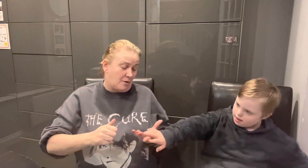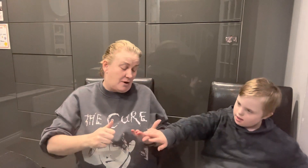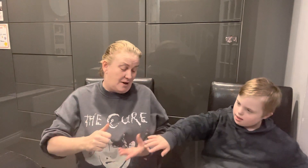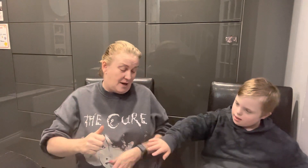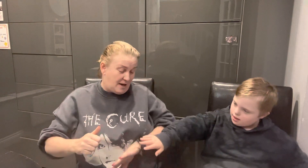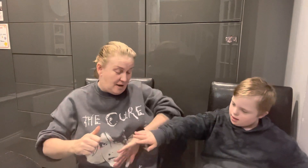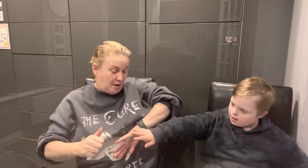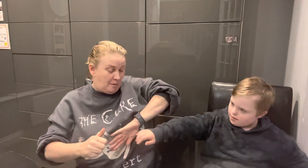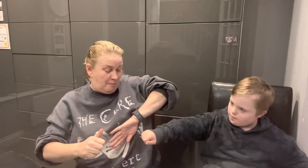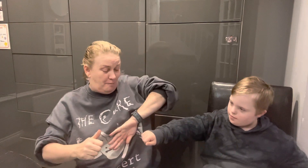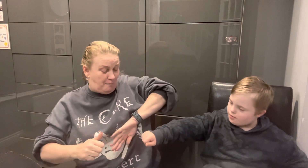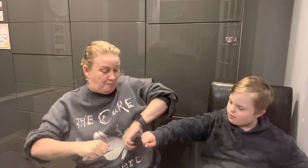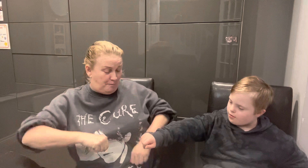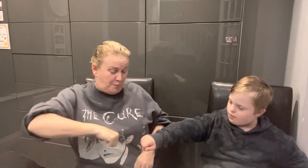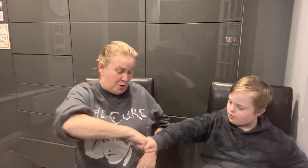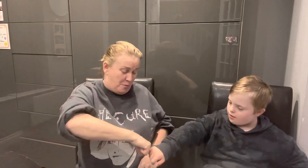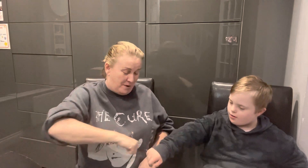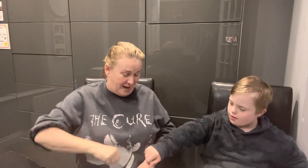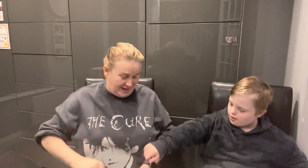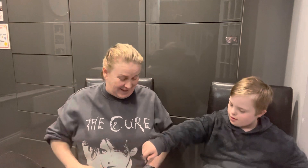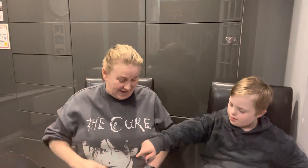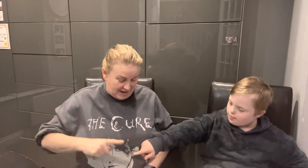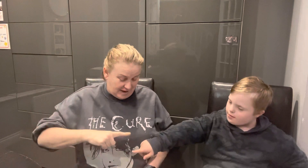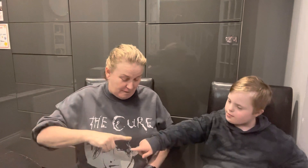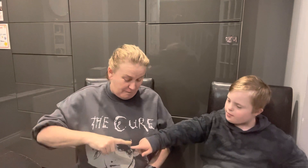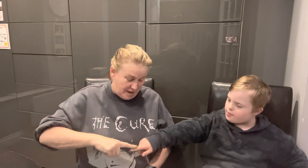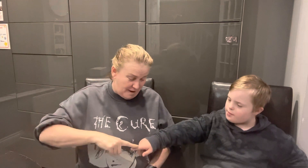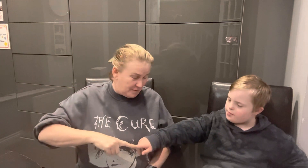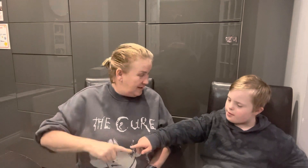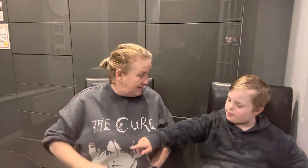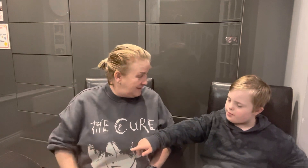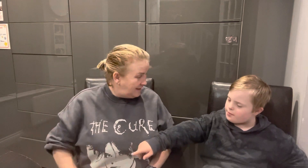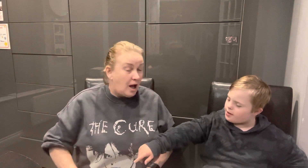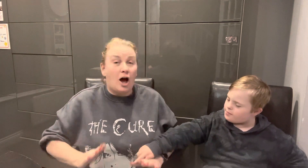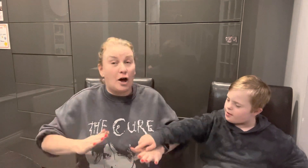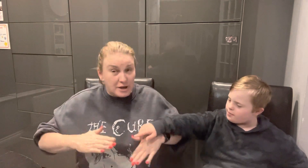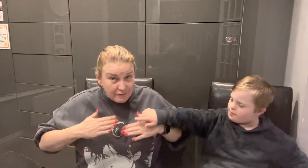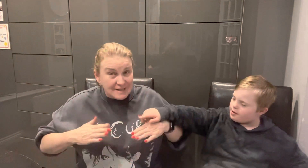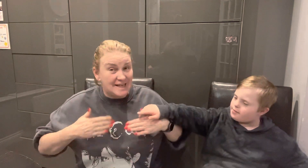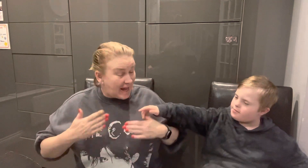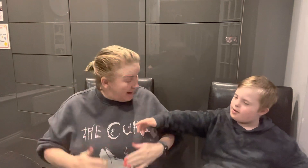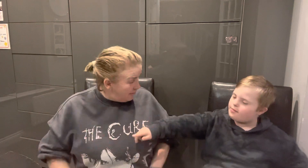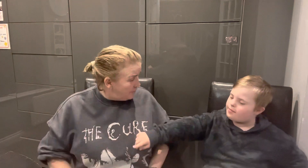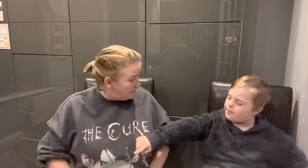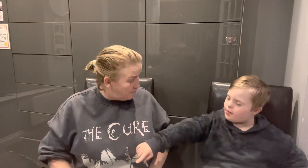one. Boom. Boom. Beep. Beep. Beep. Are you ready now?